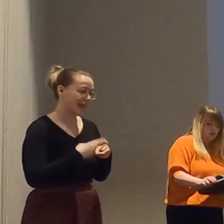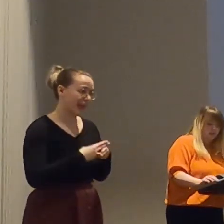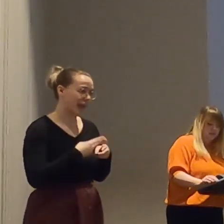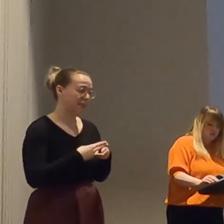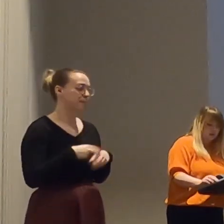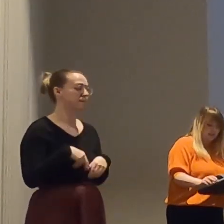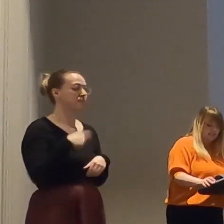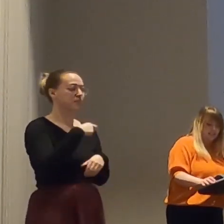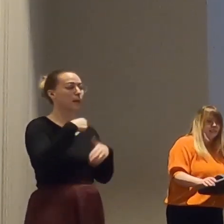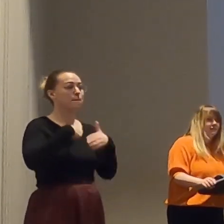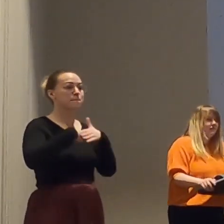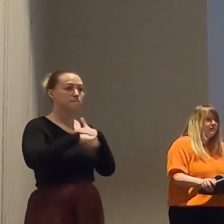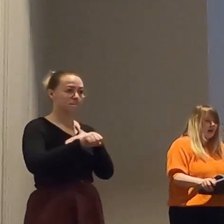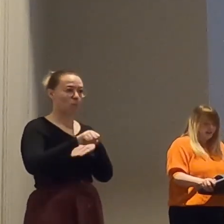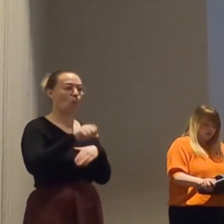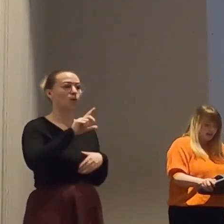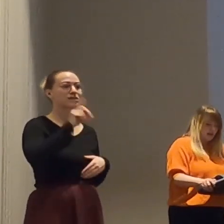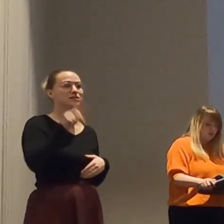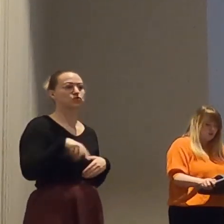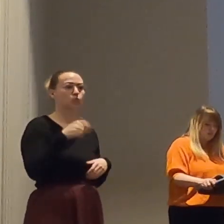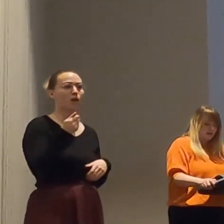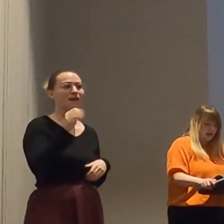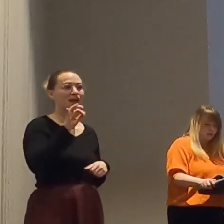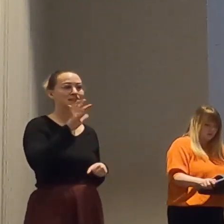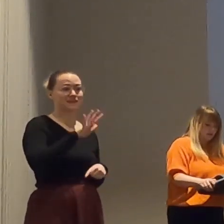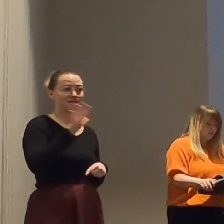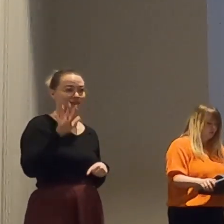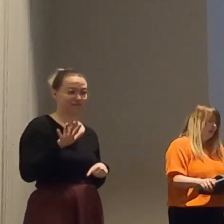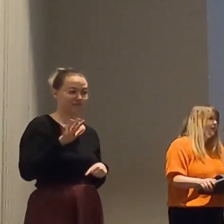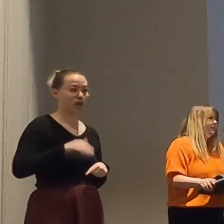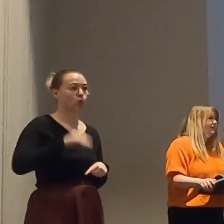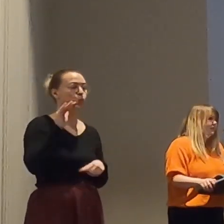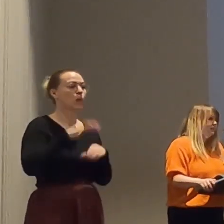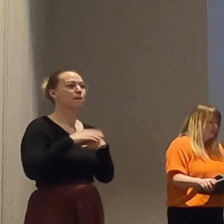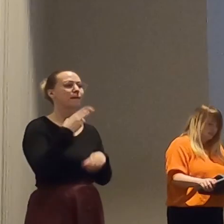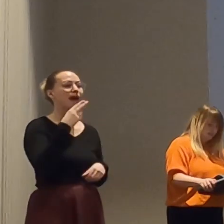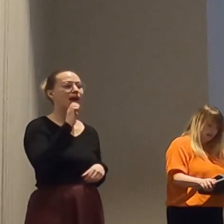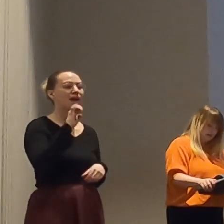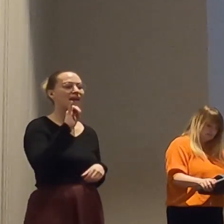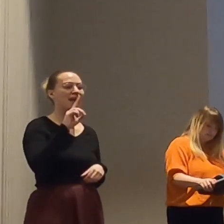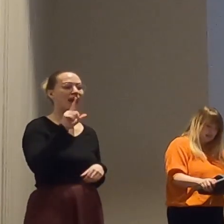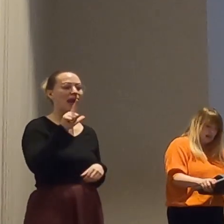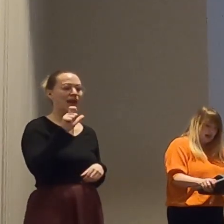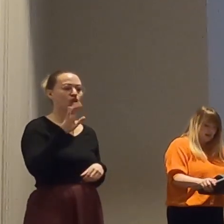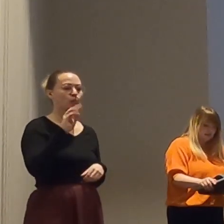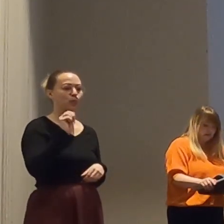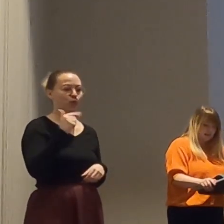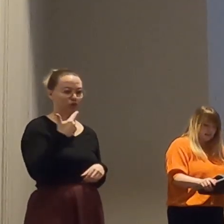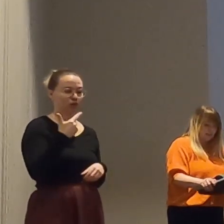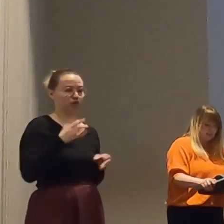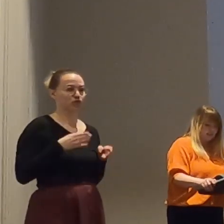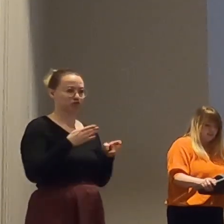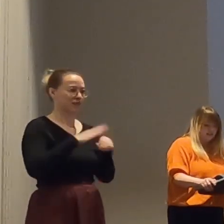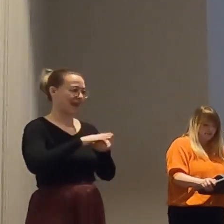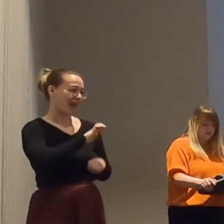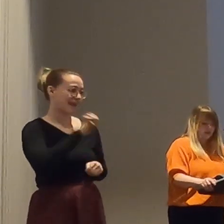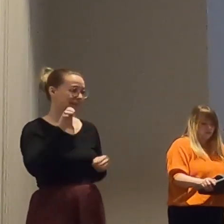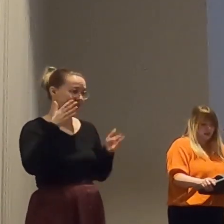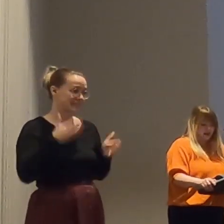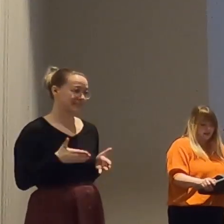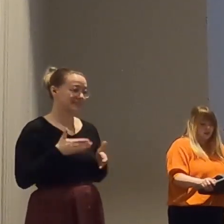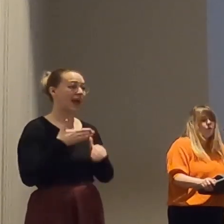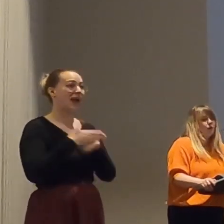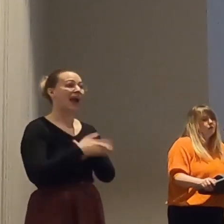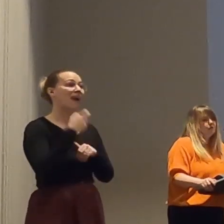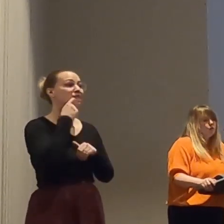Guyton was born in Detroit in 1955 and grew up on Heidelberg Street on the city's east side. After the 1967